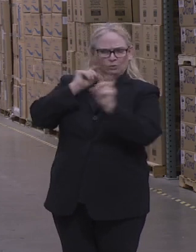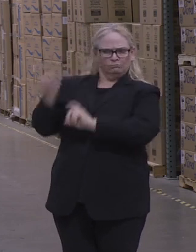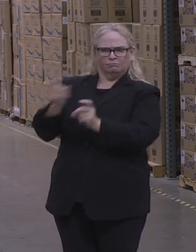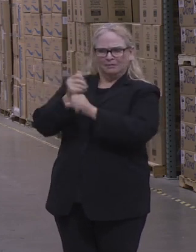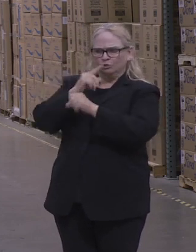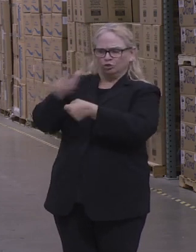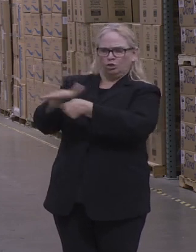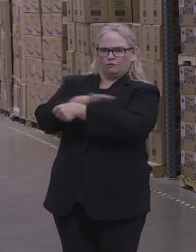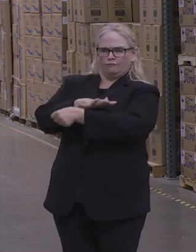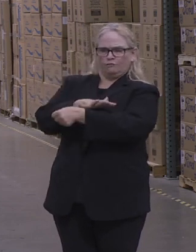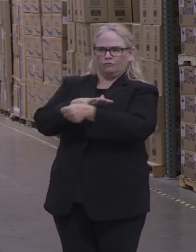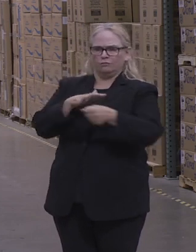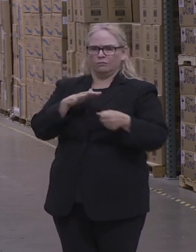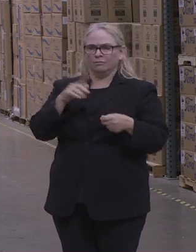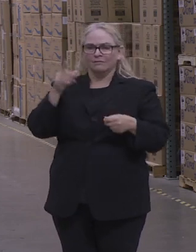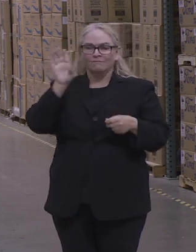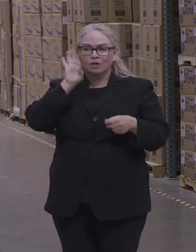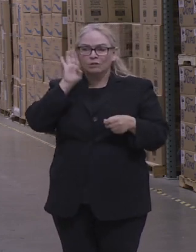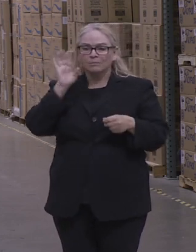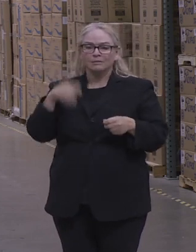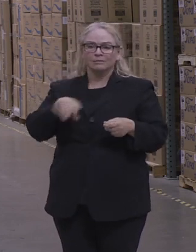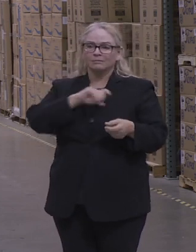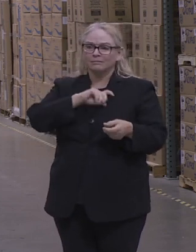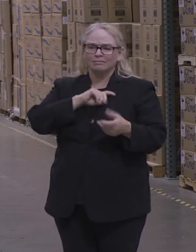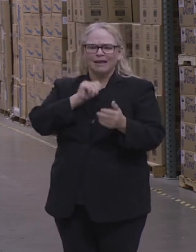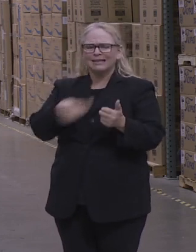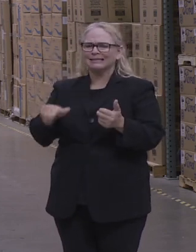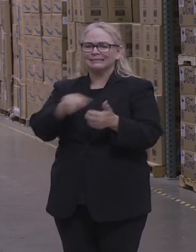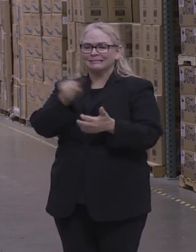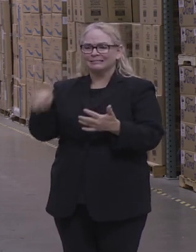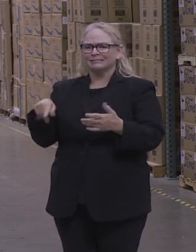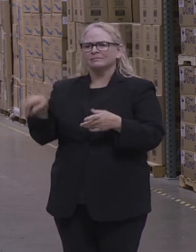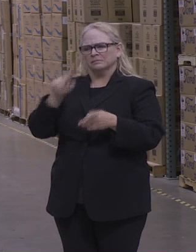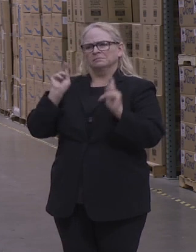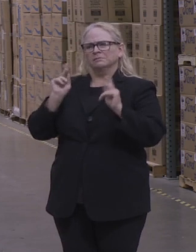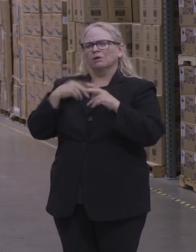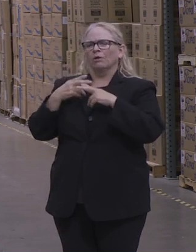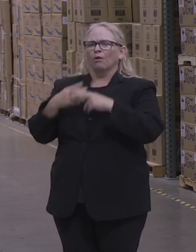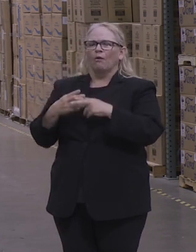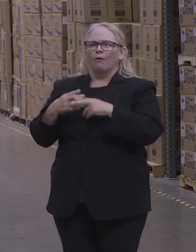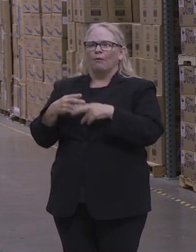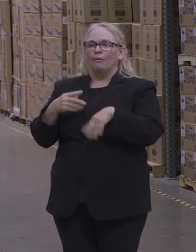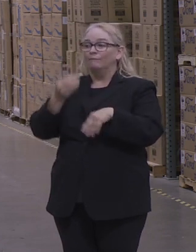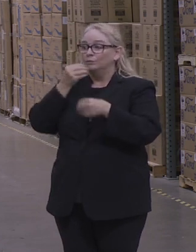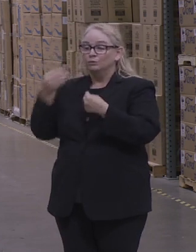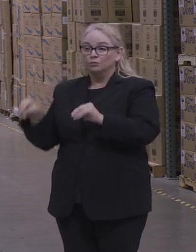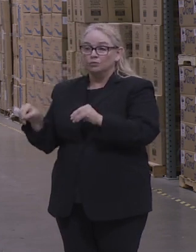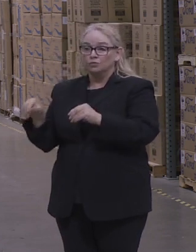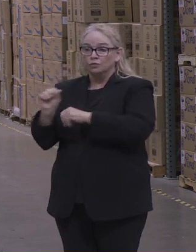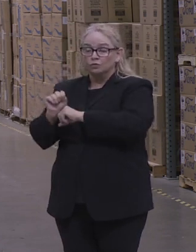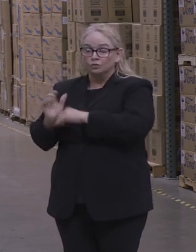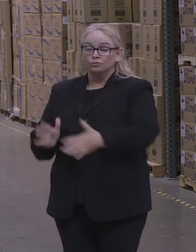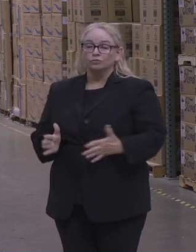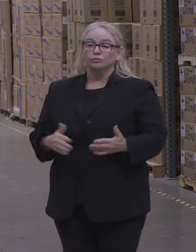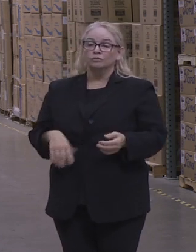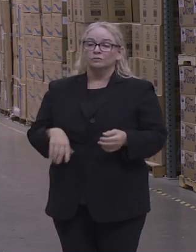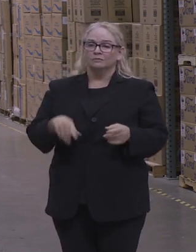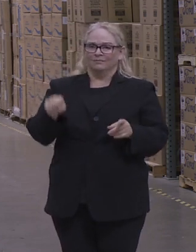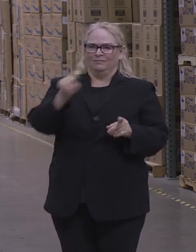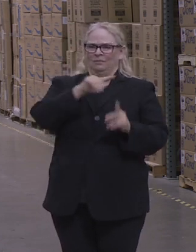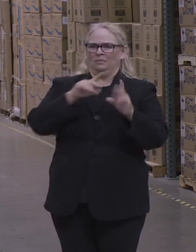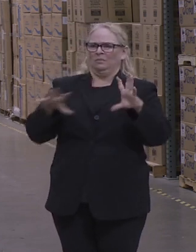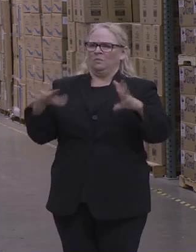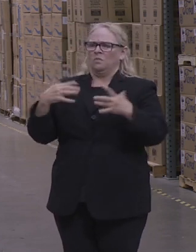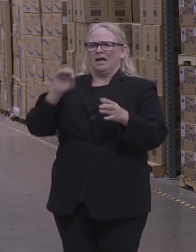responders. We talked as well about the folks that are on the front line, our grocery workers, our farm workers, to make sure as we